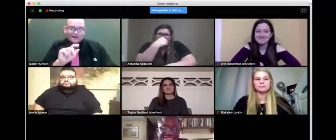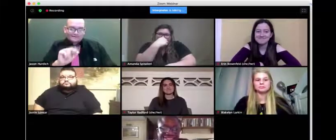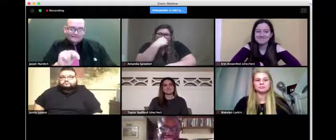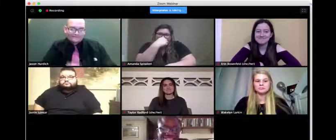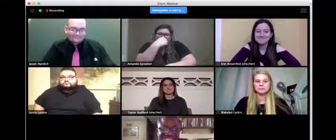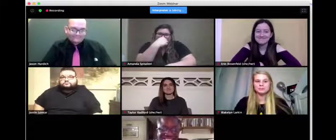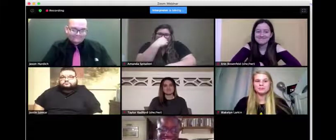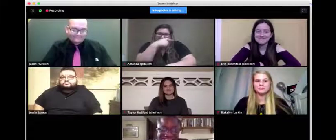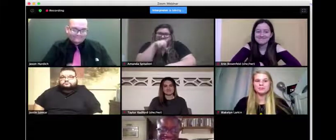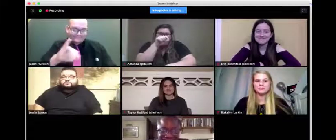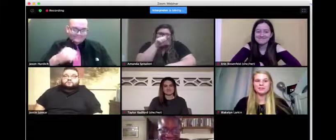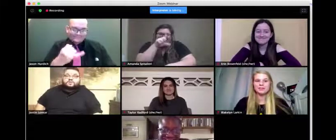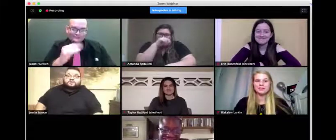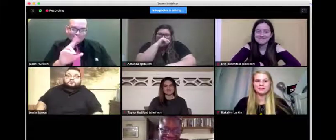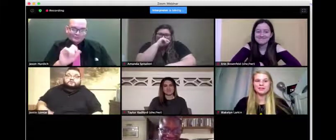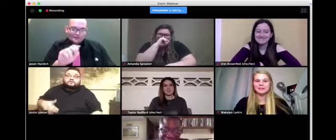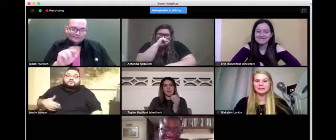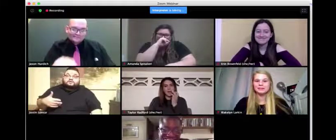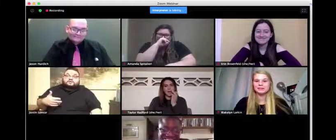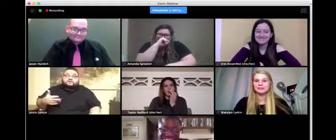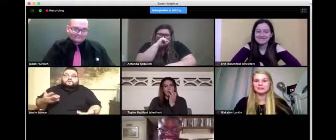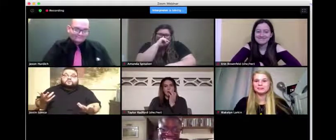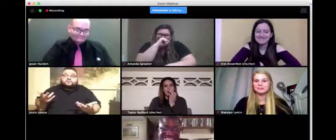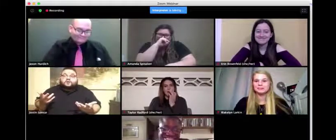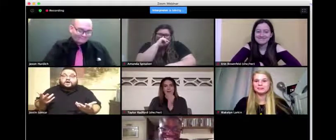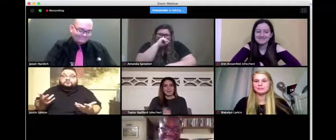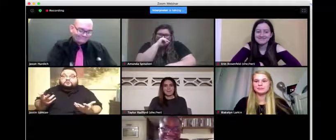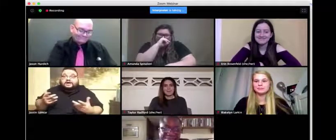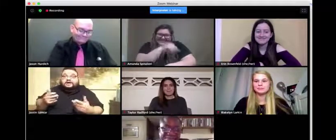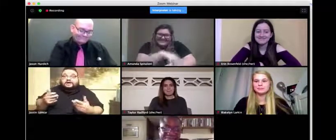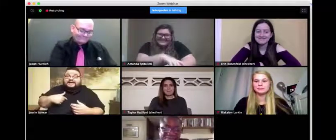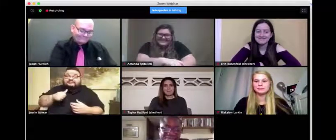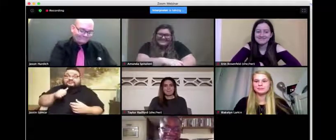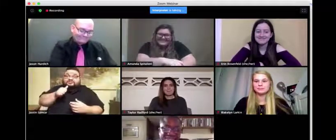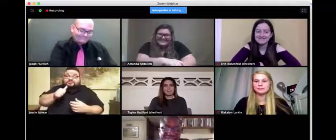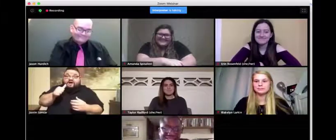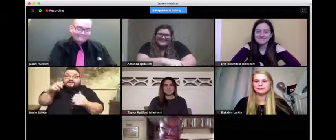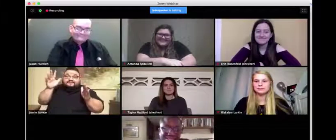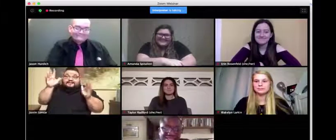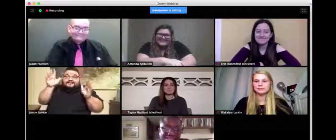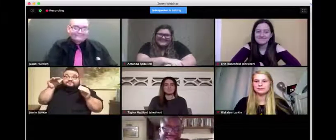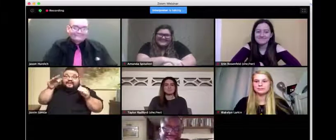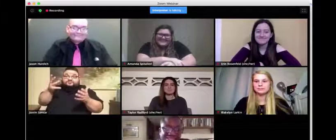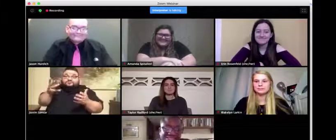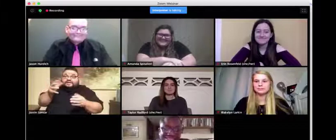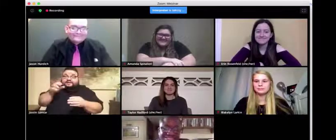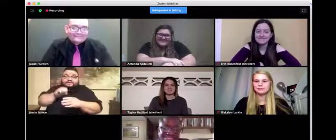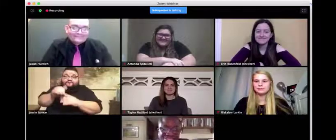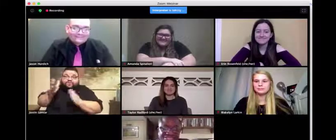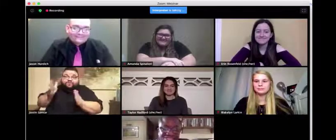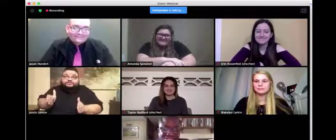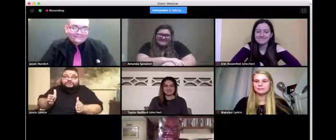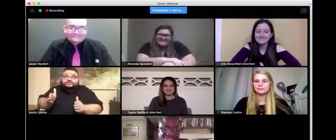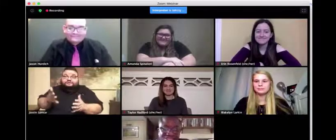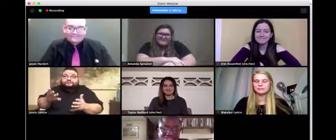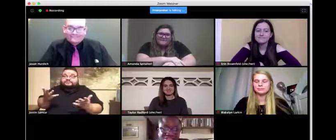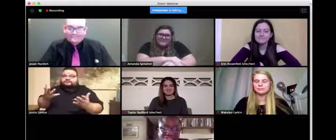Well, I really didn't expect to be an influencer. It just kind of happened all of a sudden. I didn't